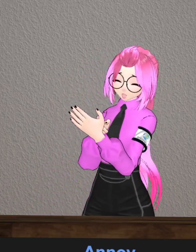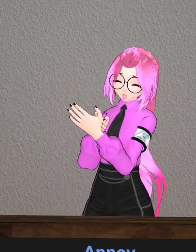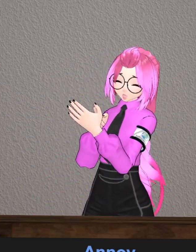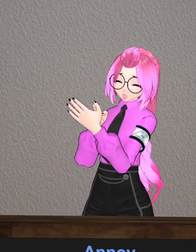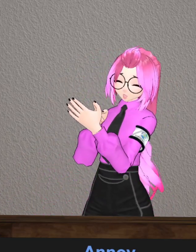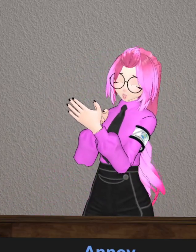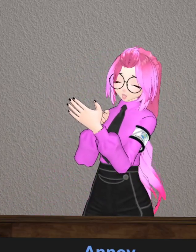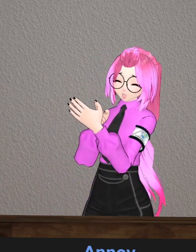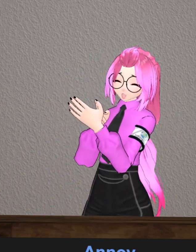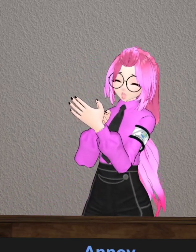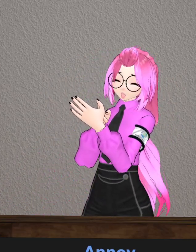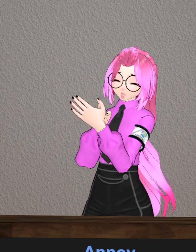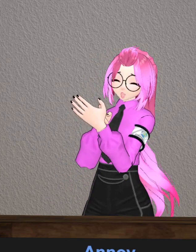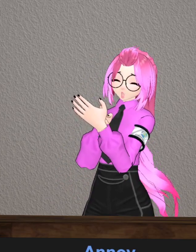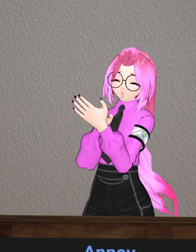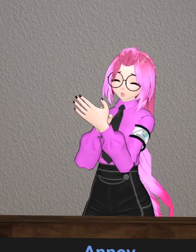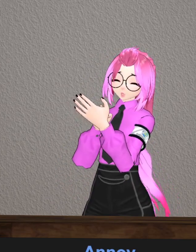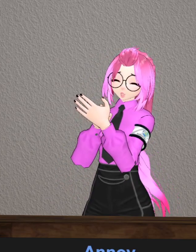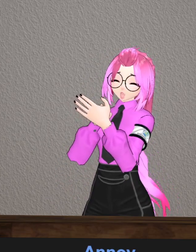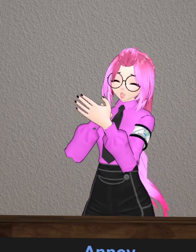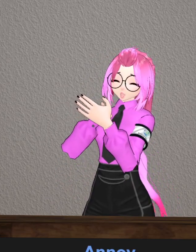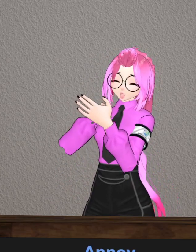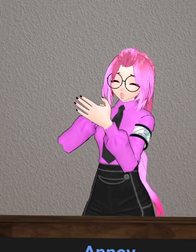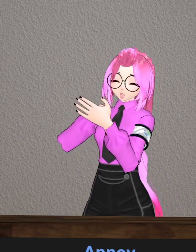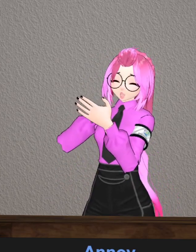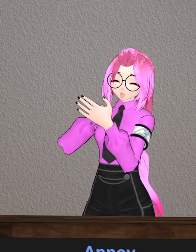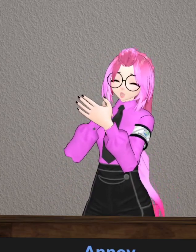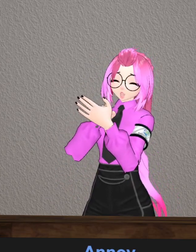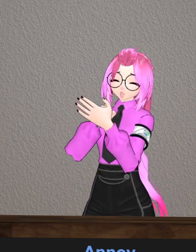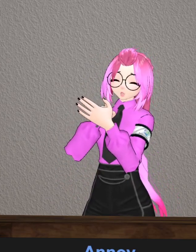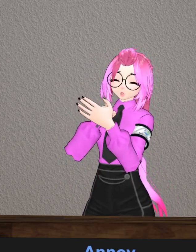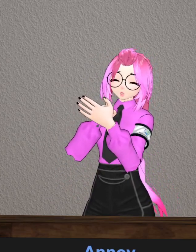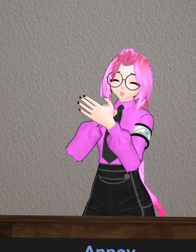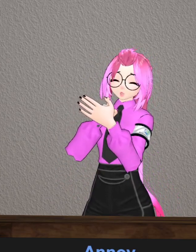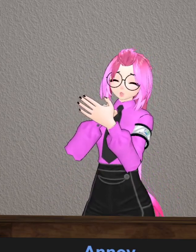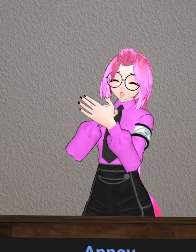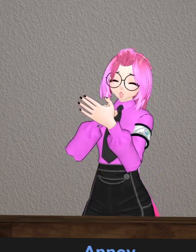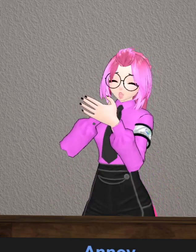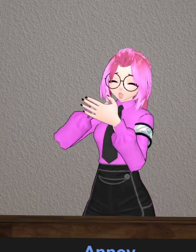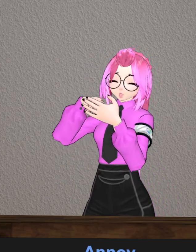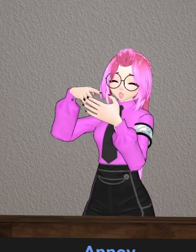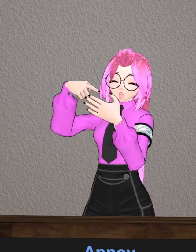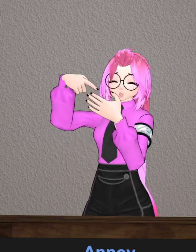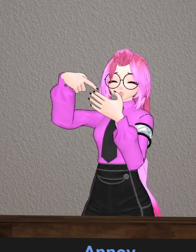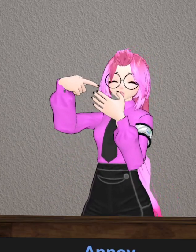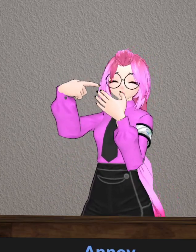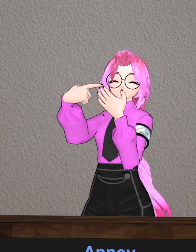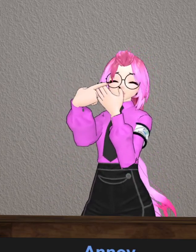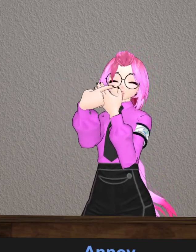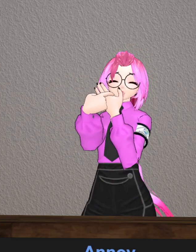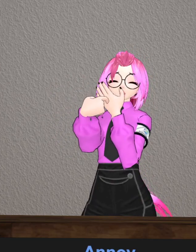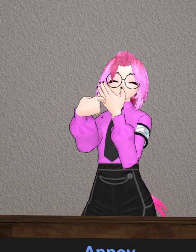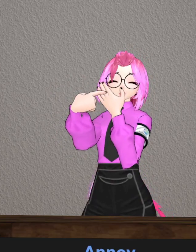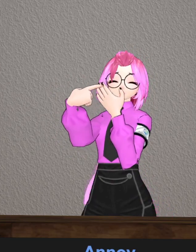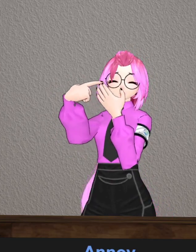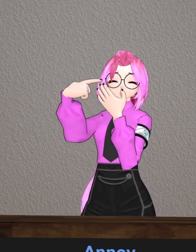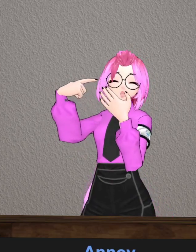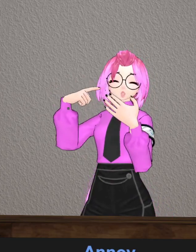in VR, but in real life, you'd go right in between this gap between your thumb and your finger. It's kind of like a J